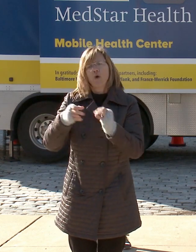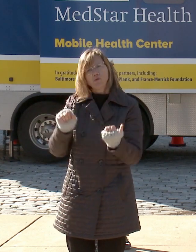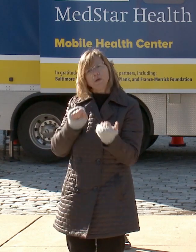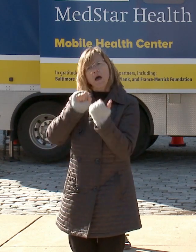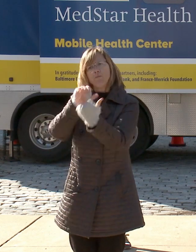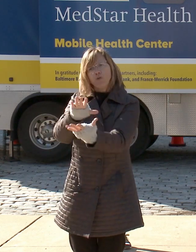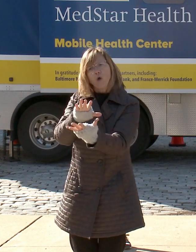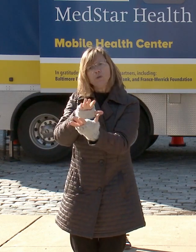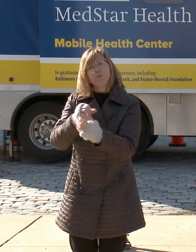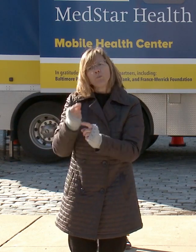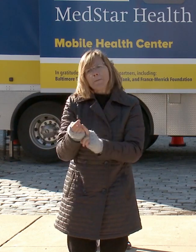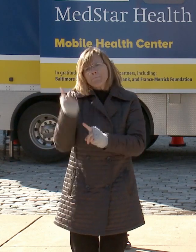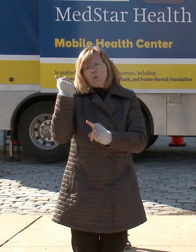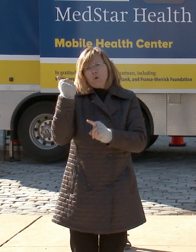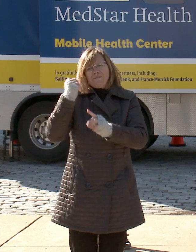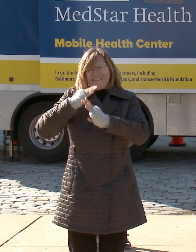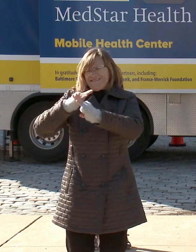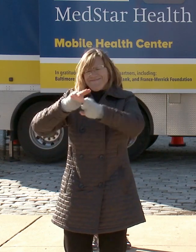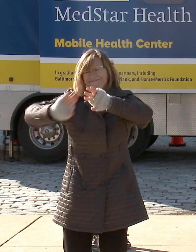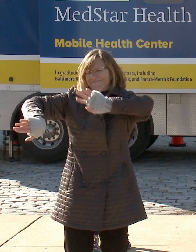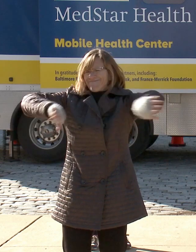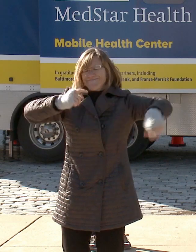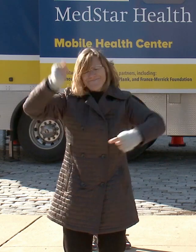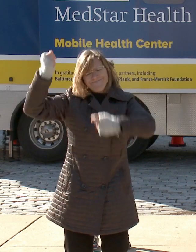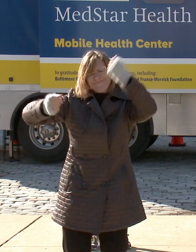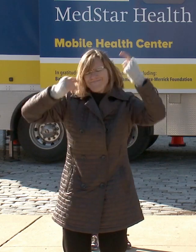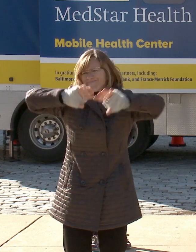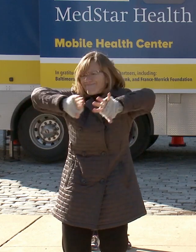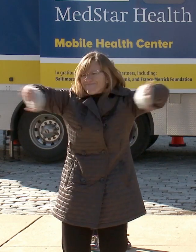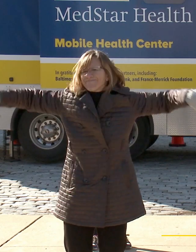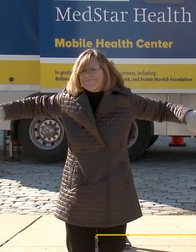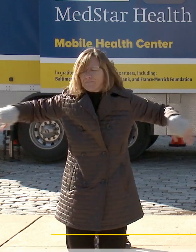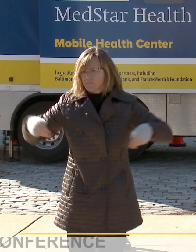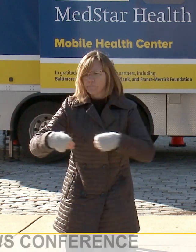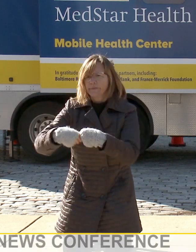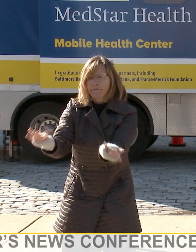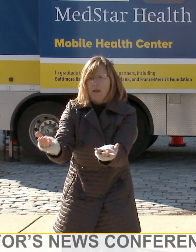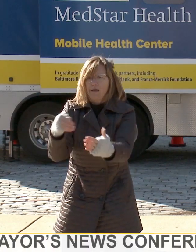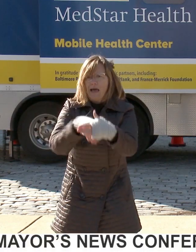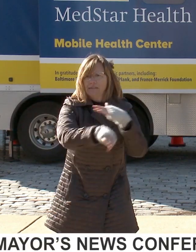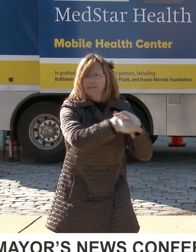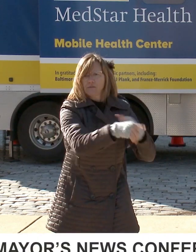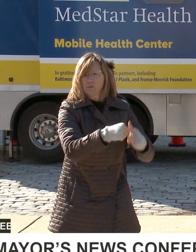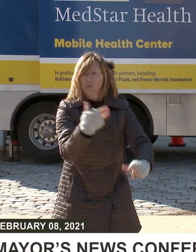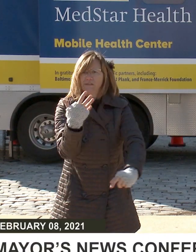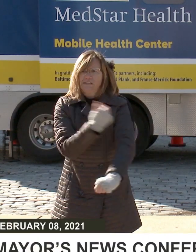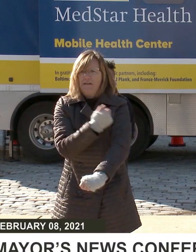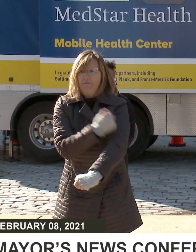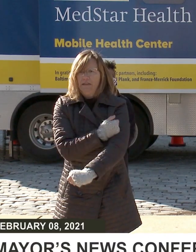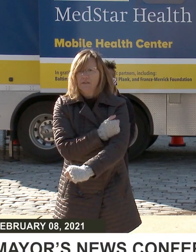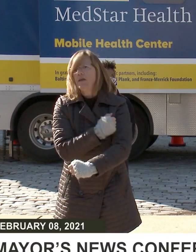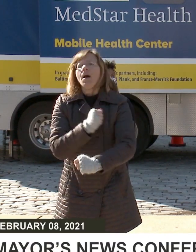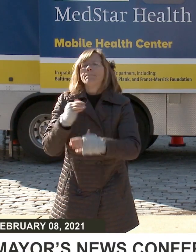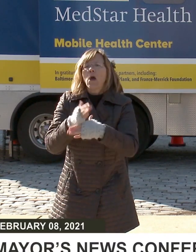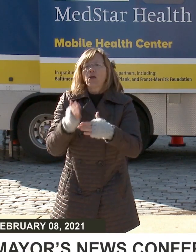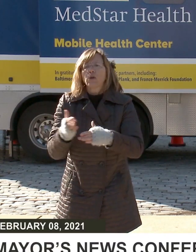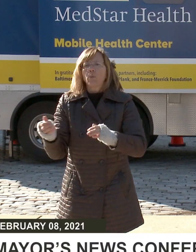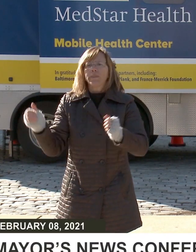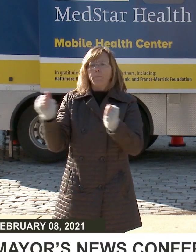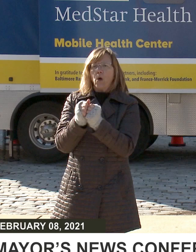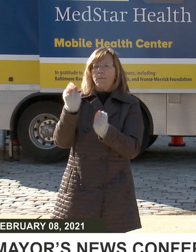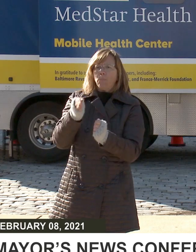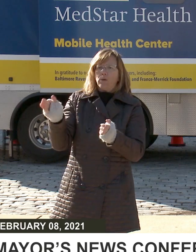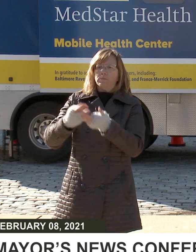remove all the barriers that stand in the way for people to receive vaccination. In partnership with the Baltimore City Health